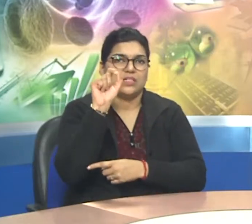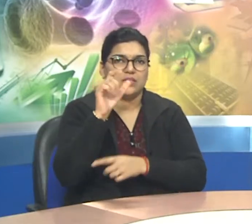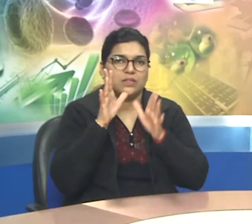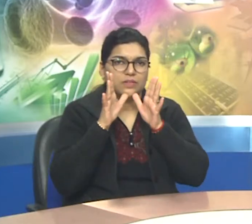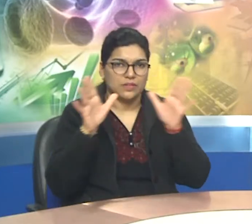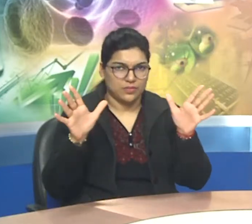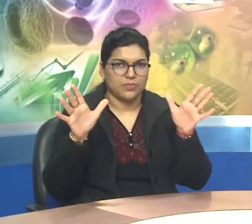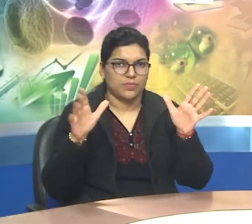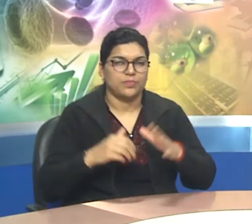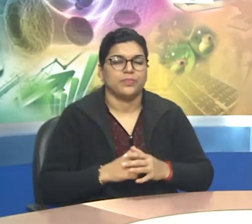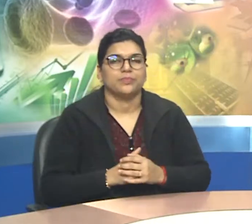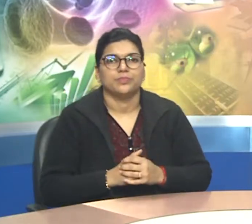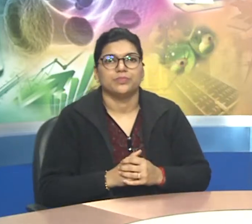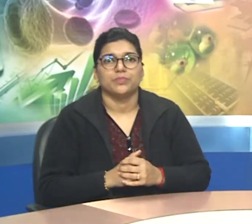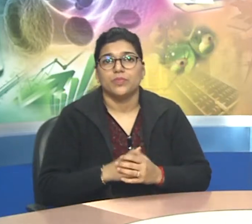for secondary level,